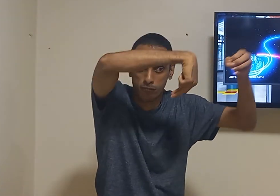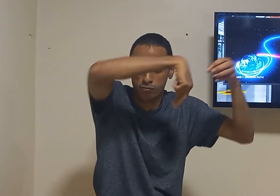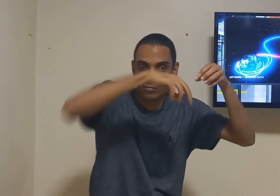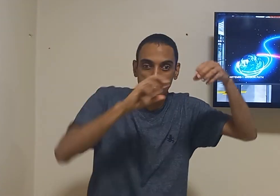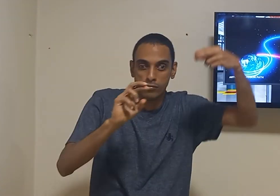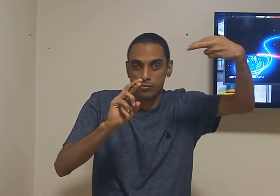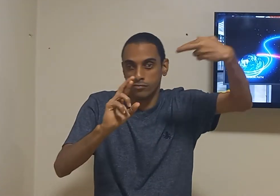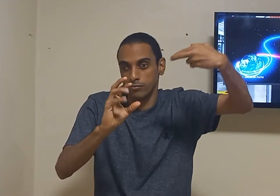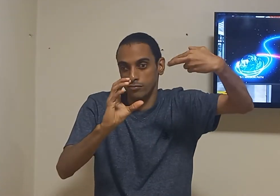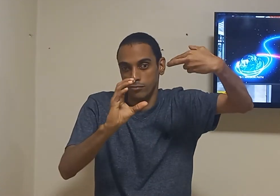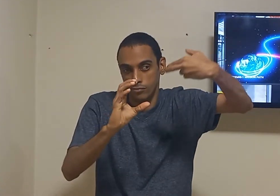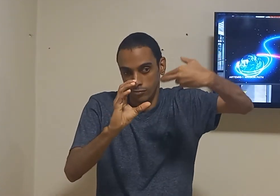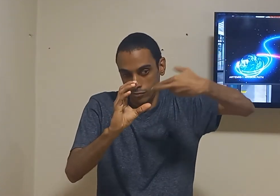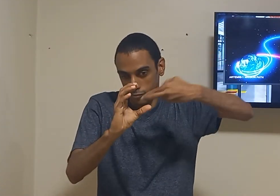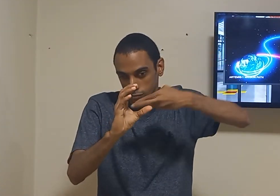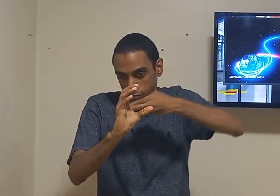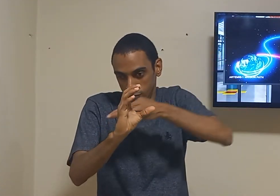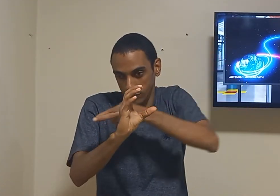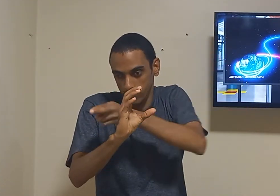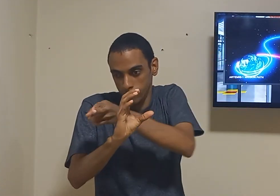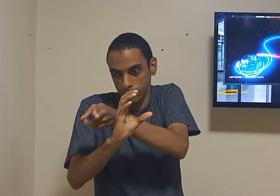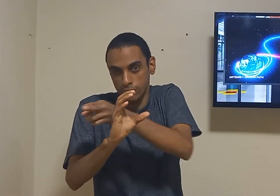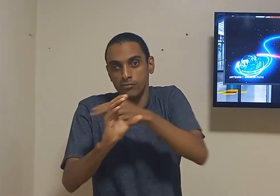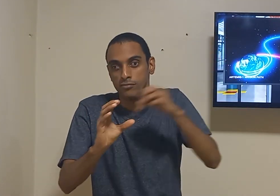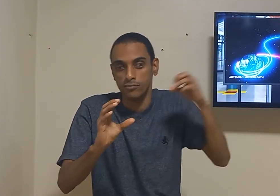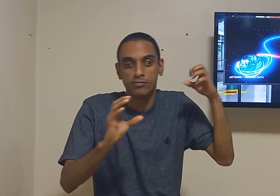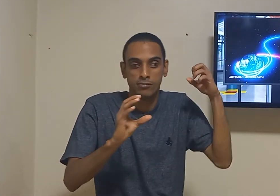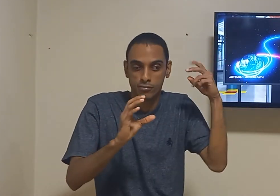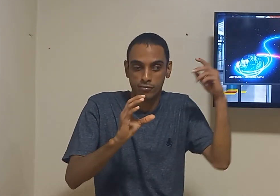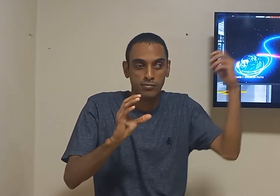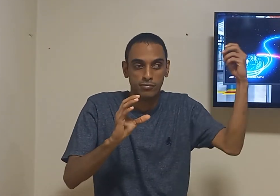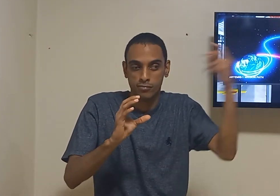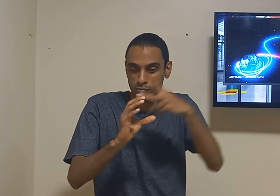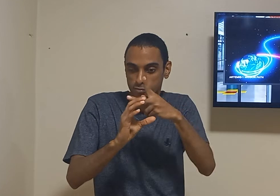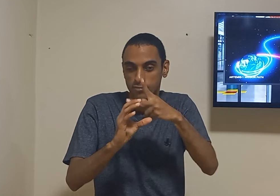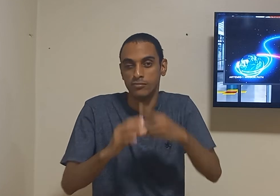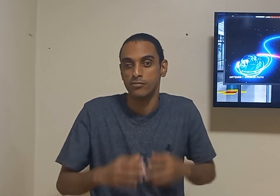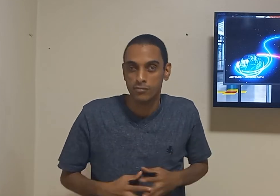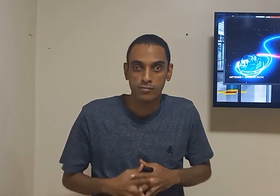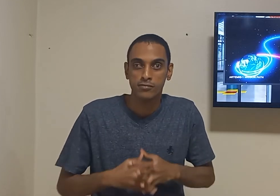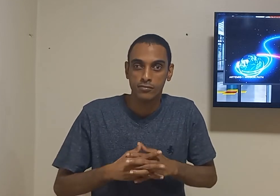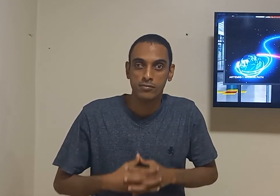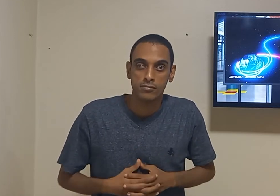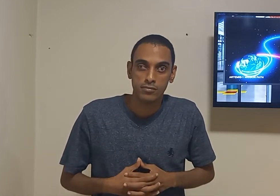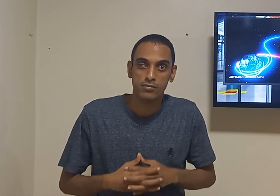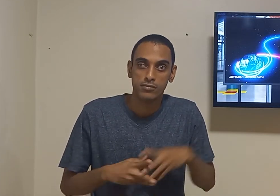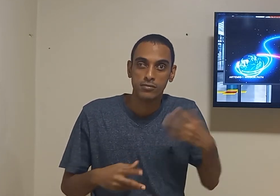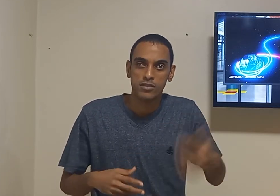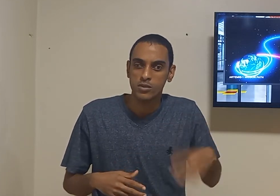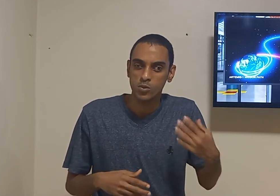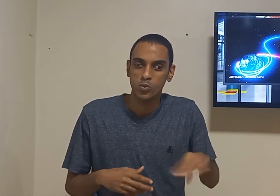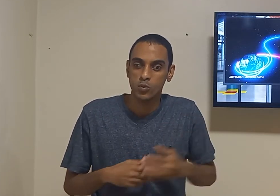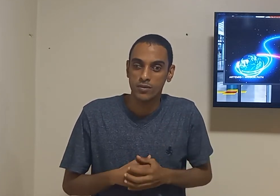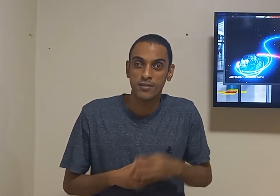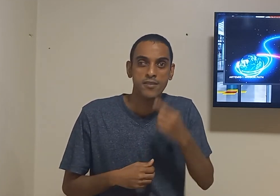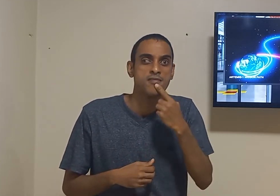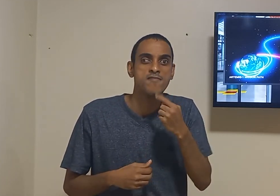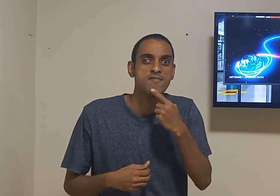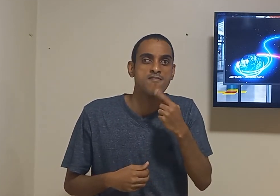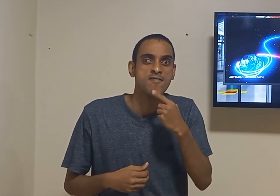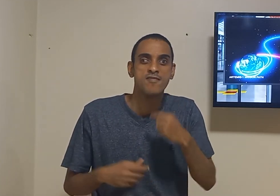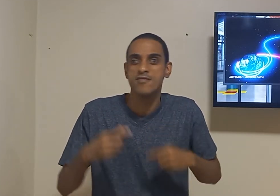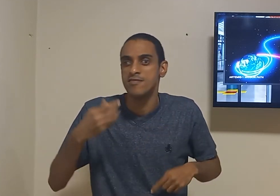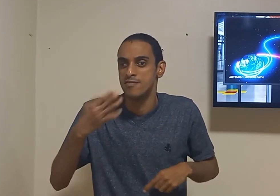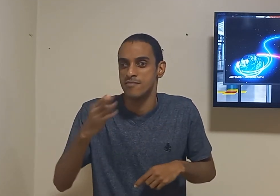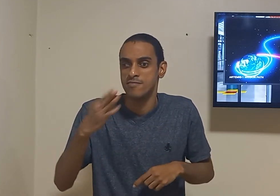learn about Orion while we fly around the moon, about 38,000 miles off the lunar surface. We call it retrograde as the